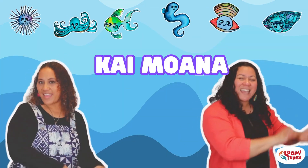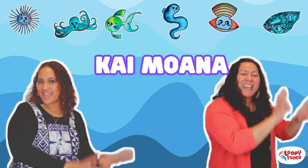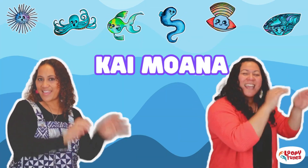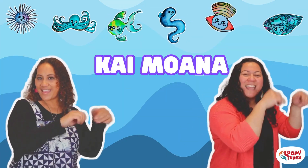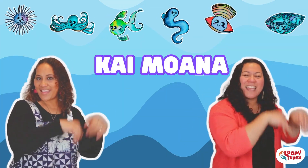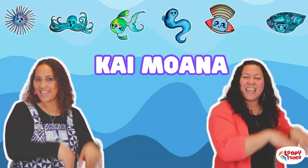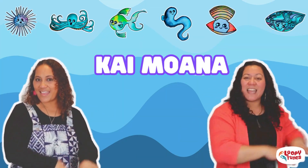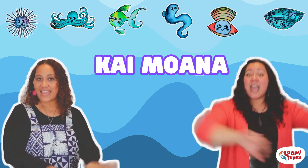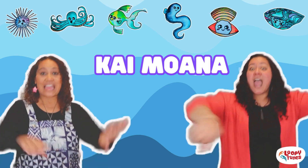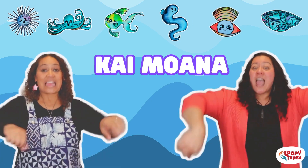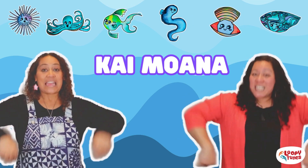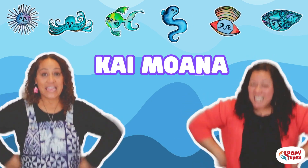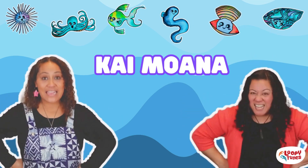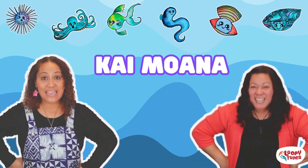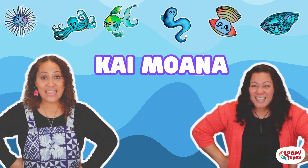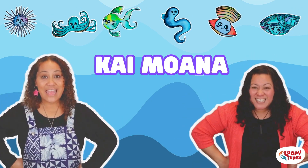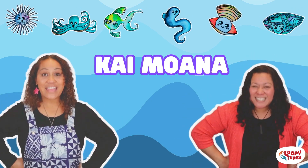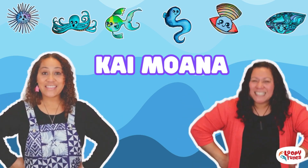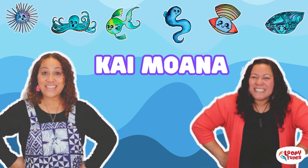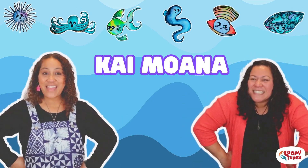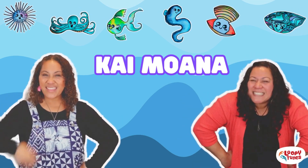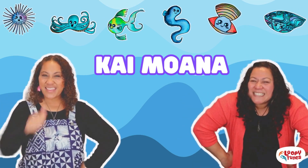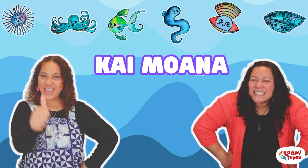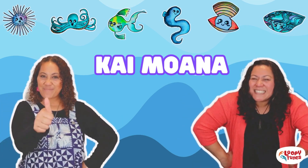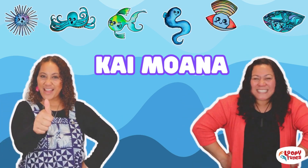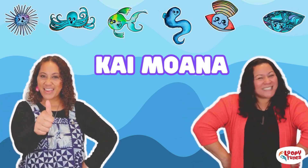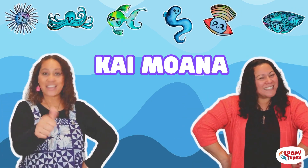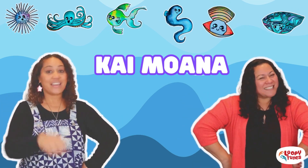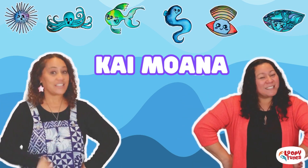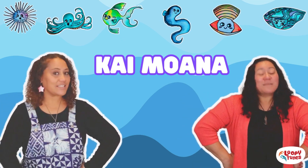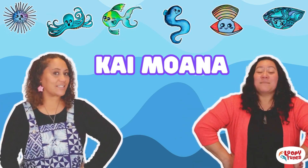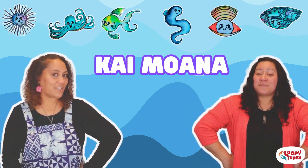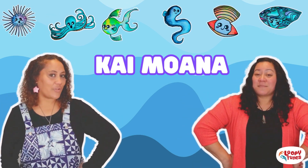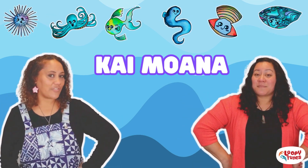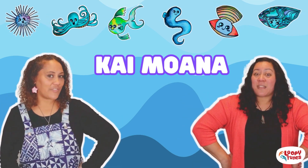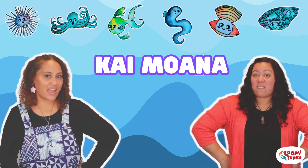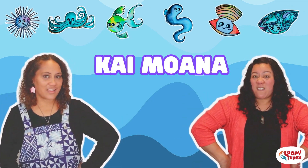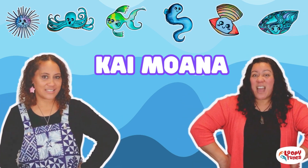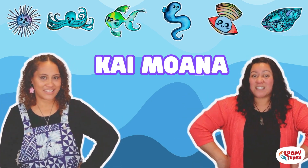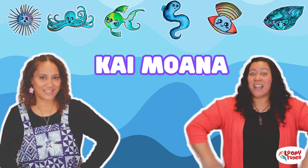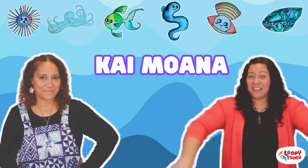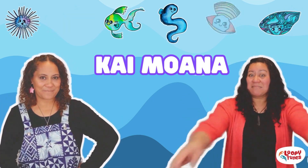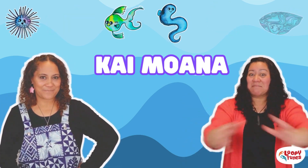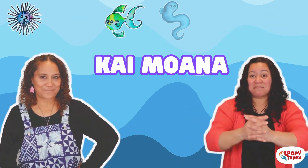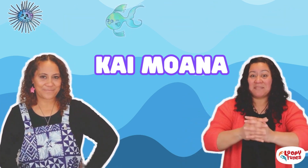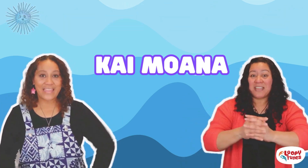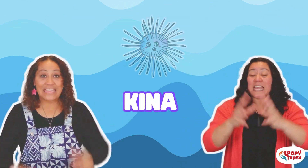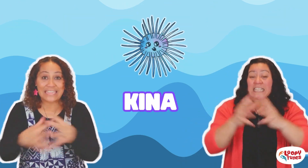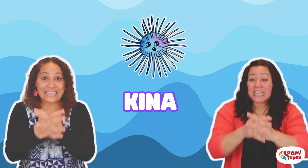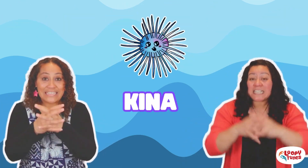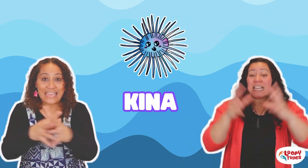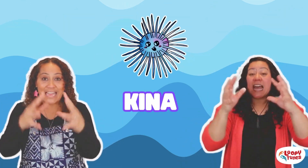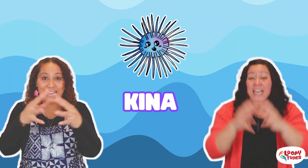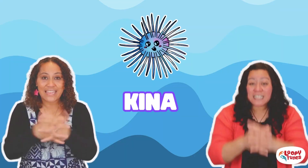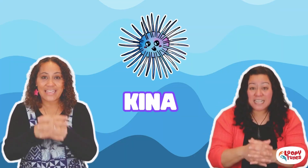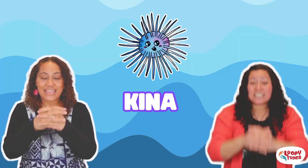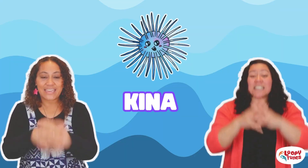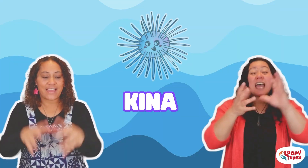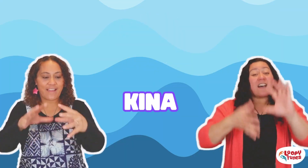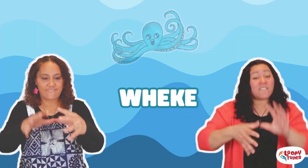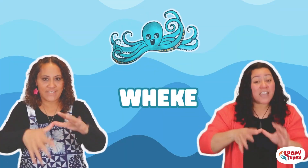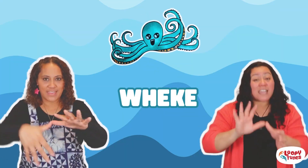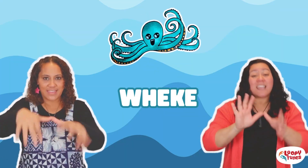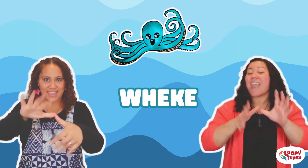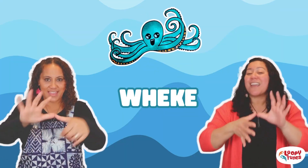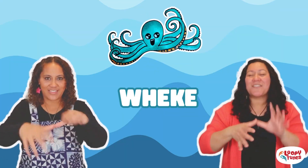e. Hey, yay, ka pai. All right, let's go even faster. Kina